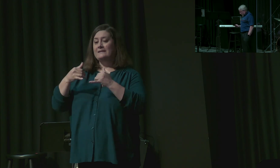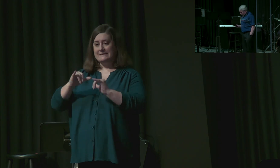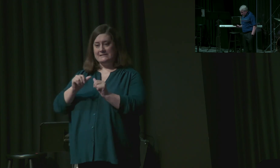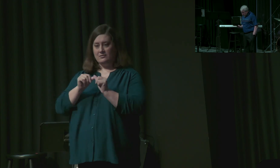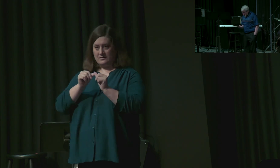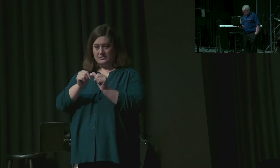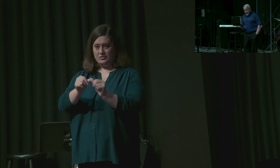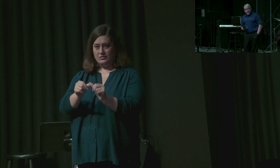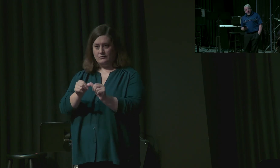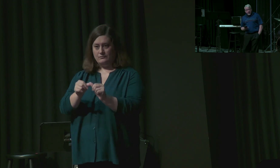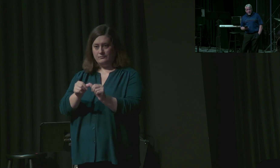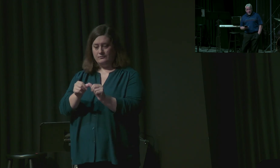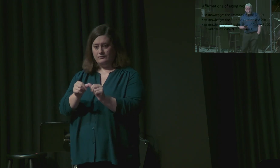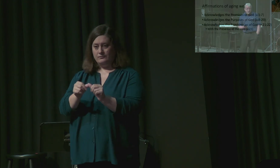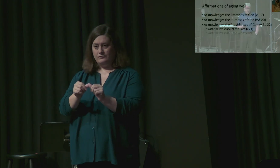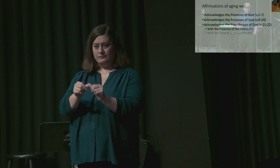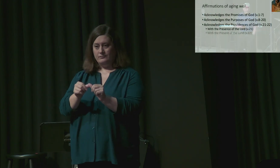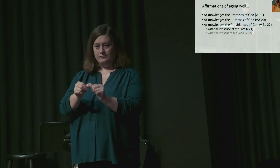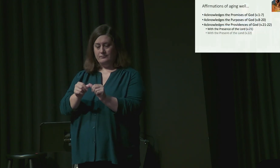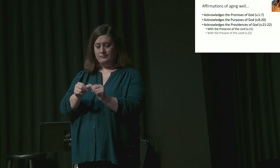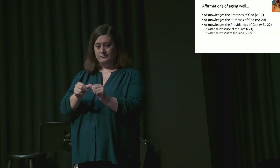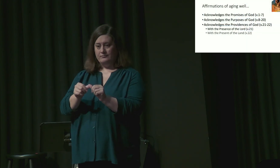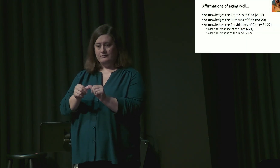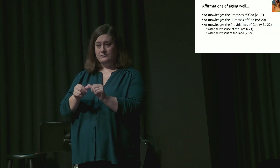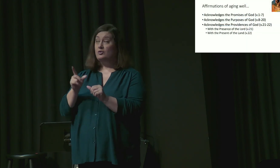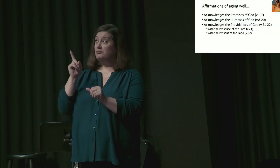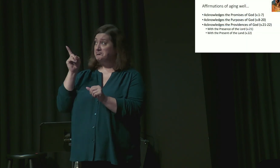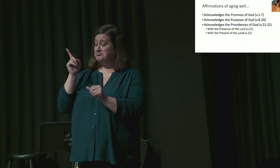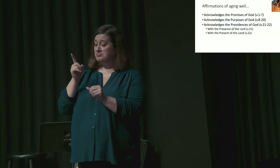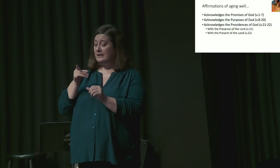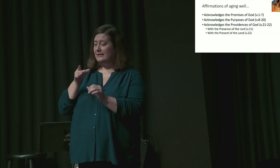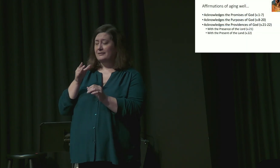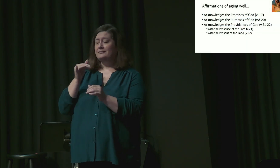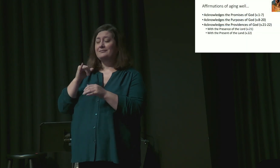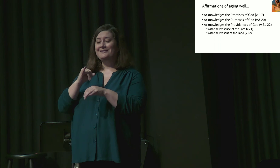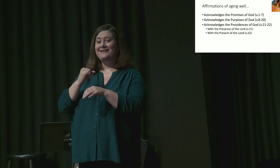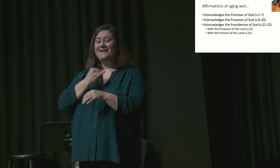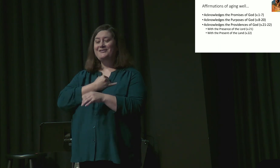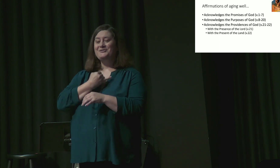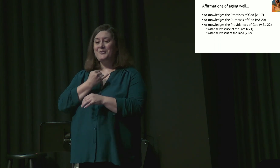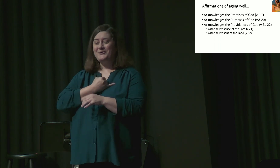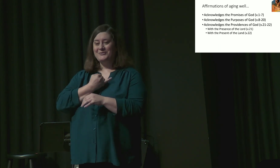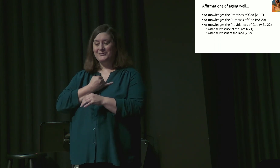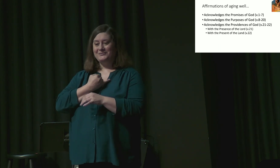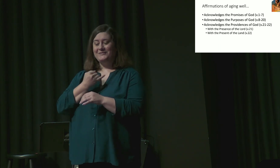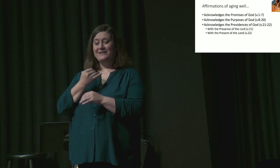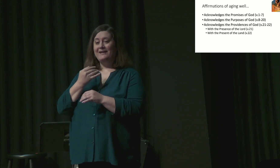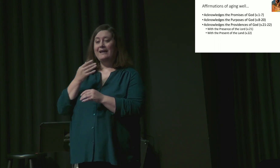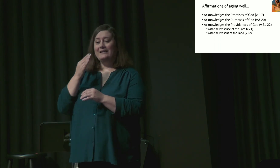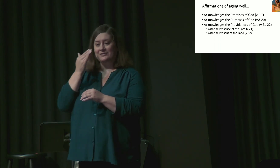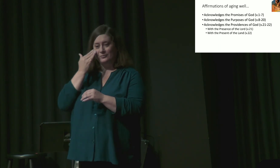of God in the present of the land to Joseph.